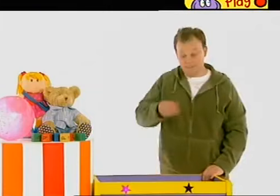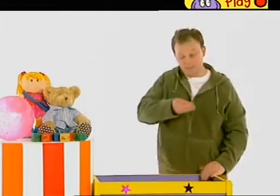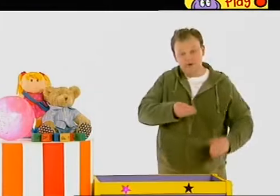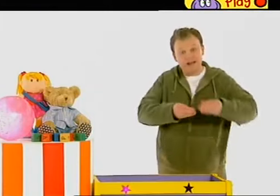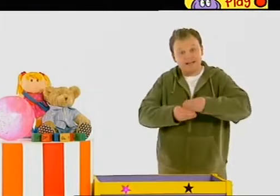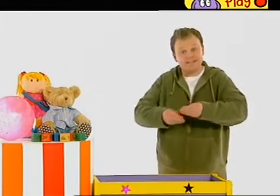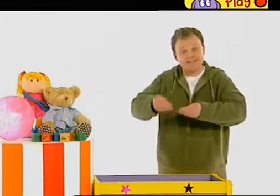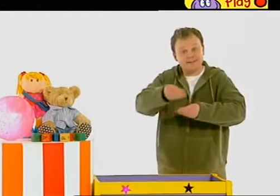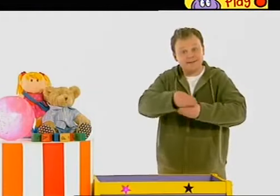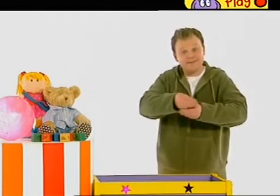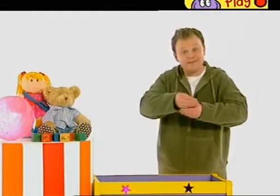Bricks.